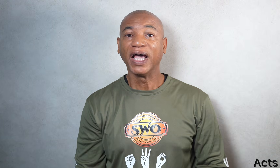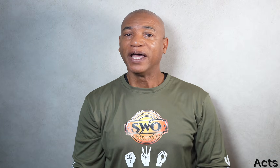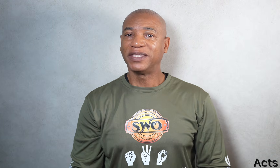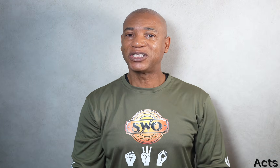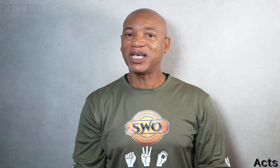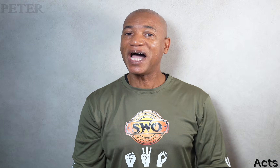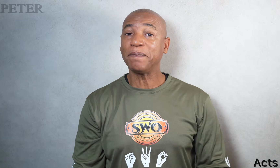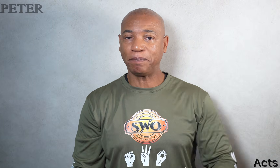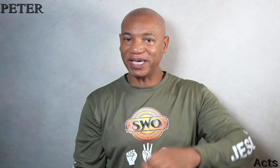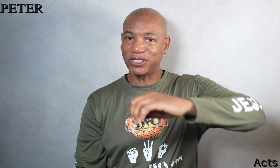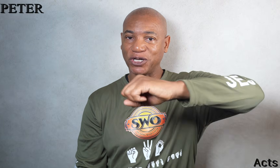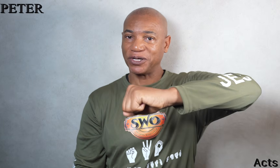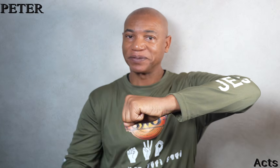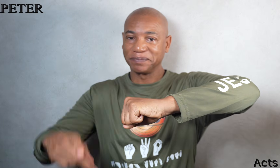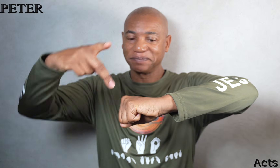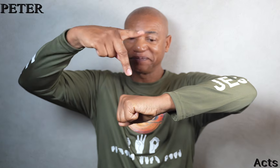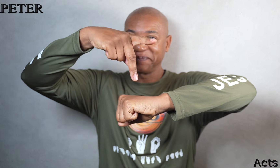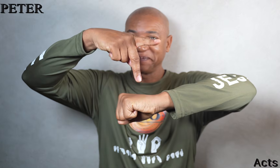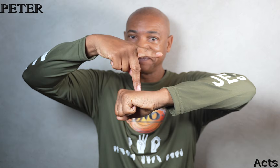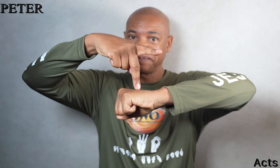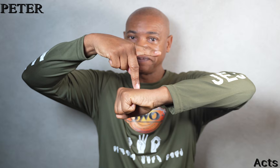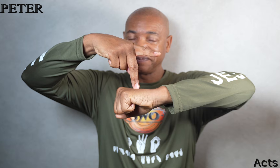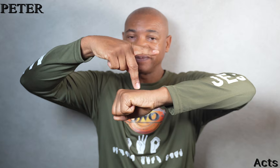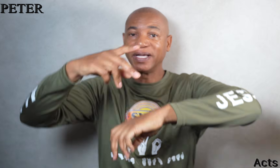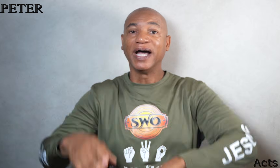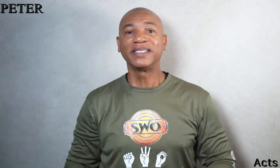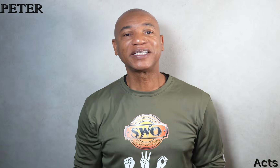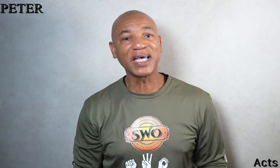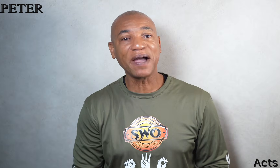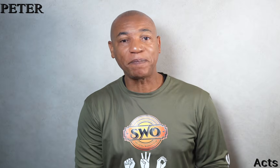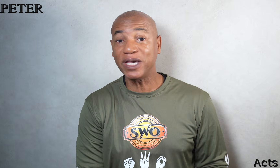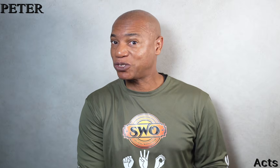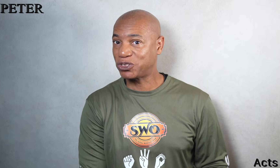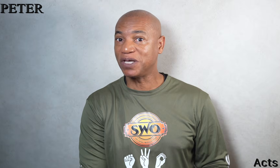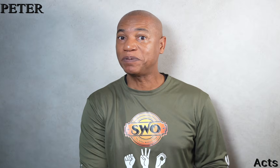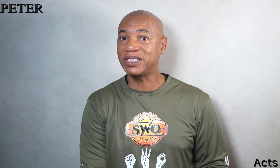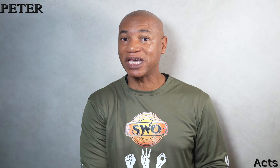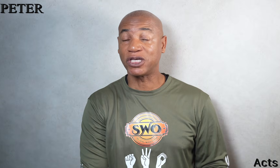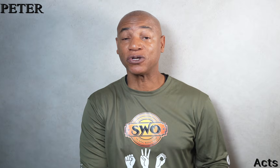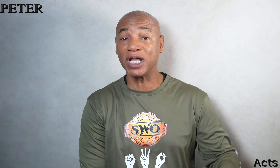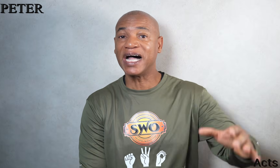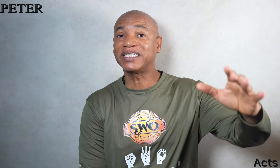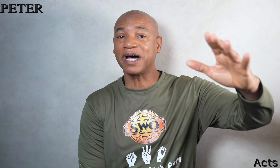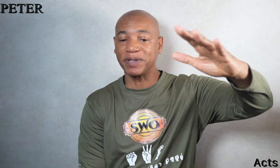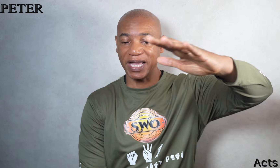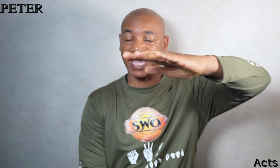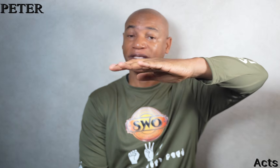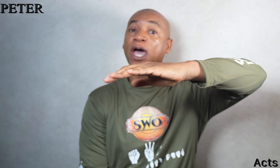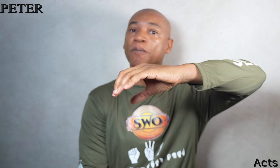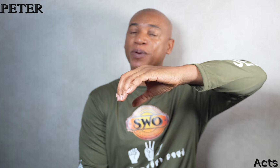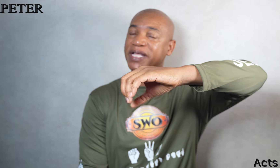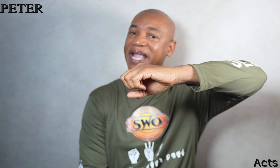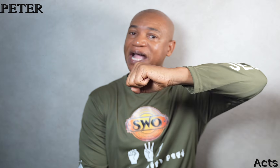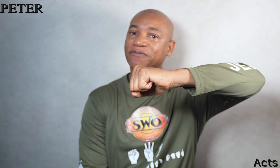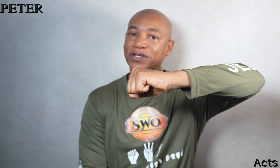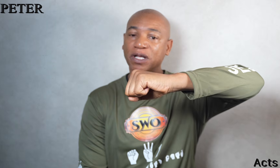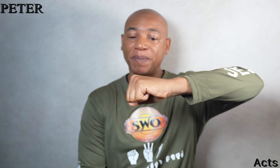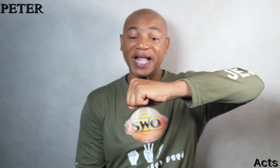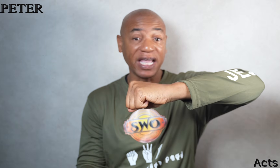The sign Peter. To sign Peter, simply take your non-dominant hand, bring that out in front of the body and